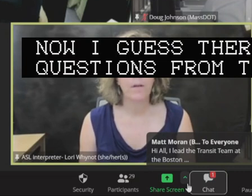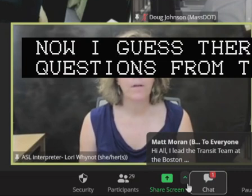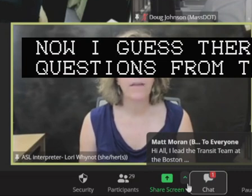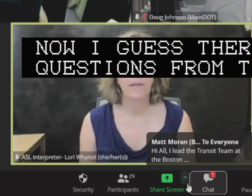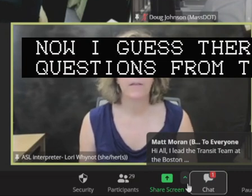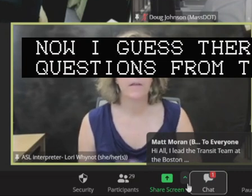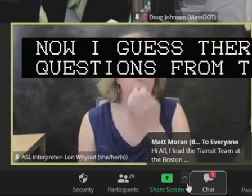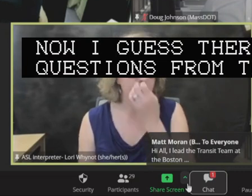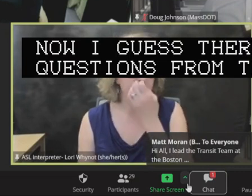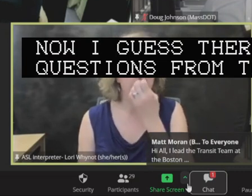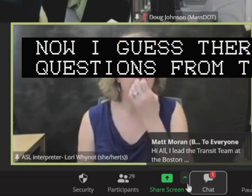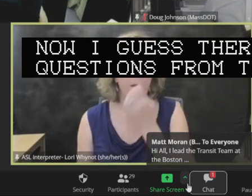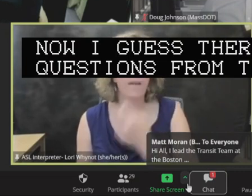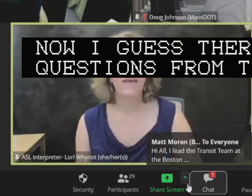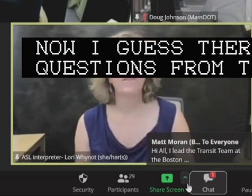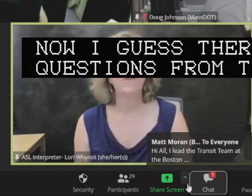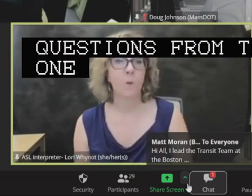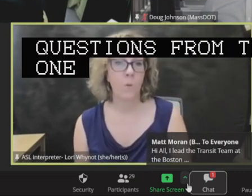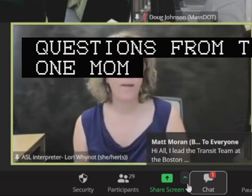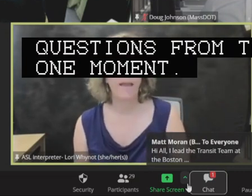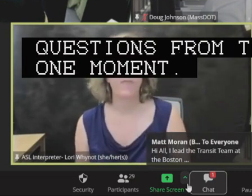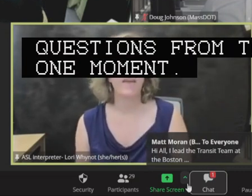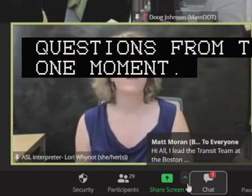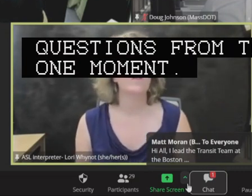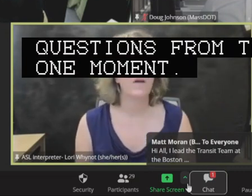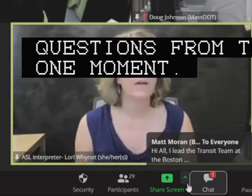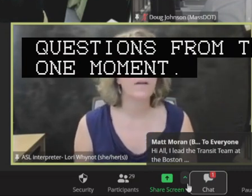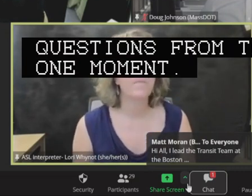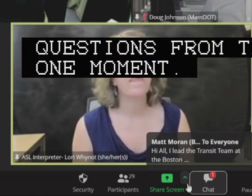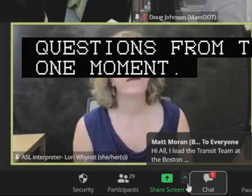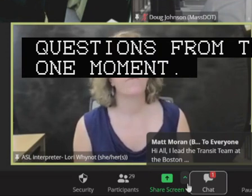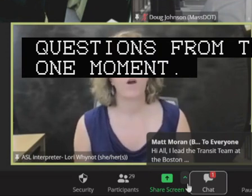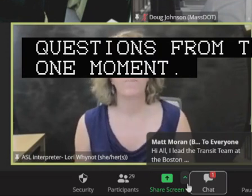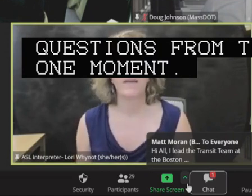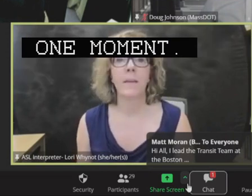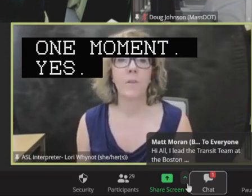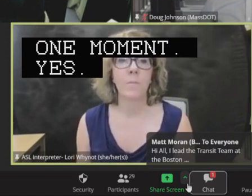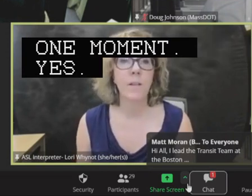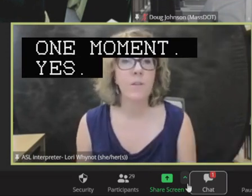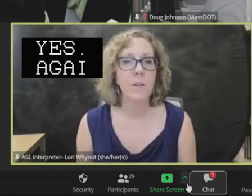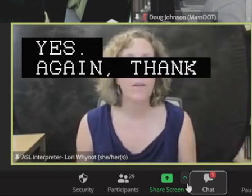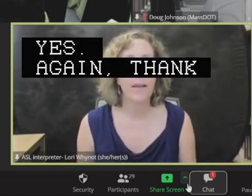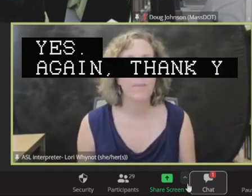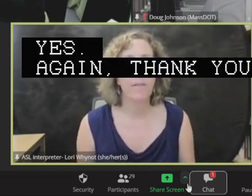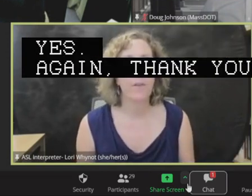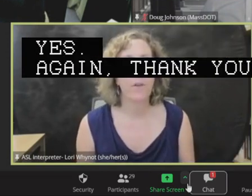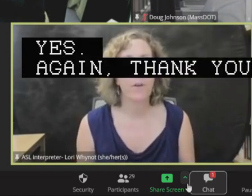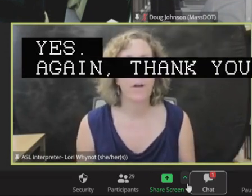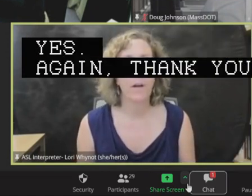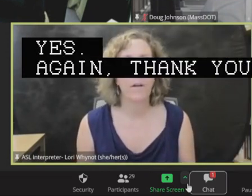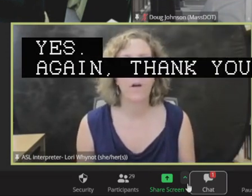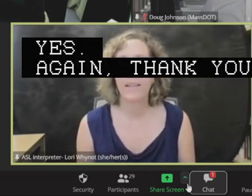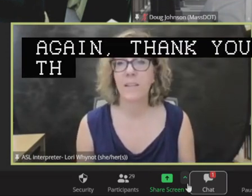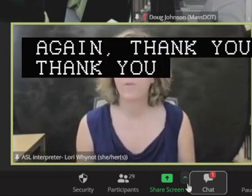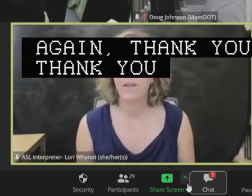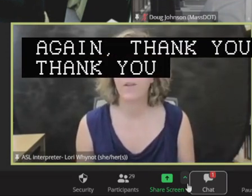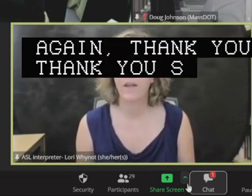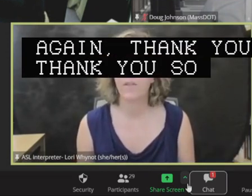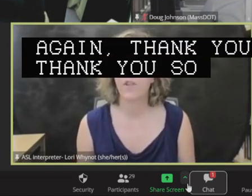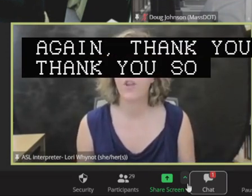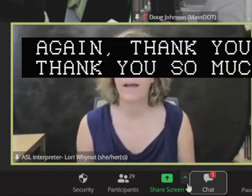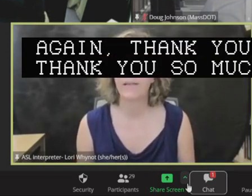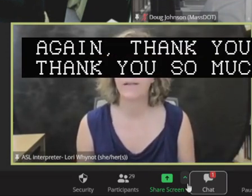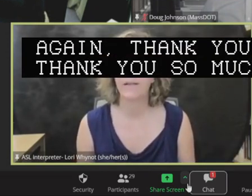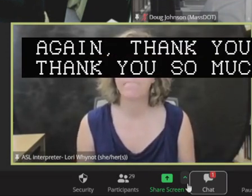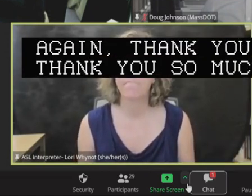One moment. Yes. Thank you. So again, thank you, Doug and Rob. Thank you so much. And thanks, Matt, for your contact information